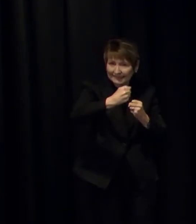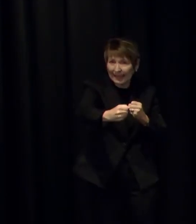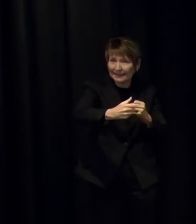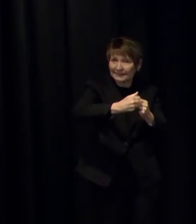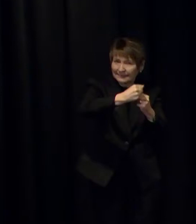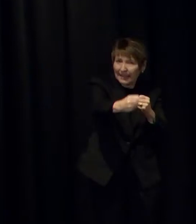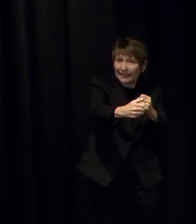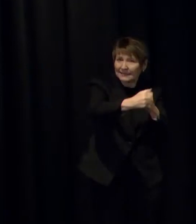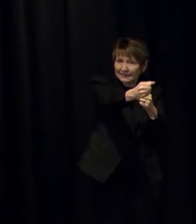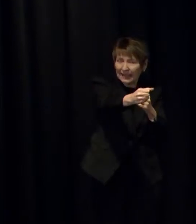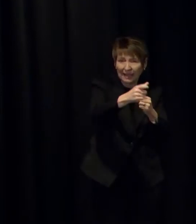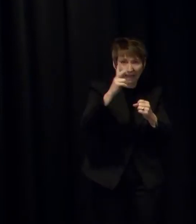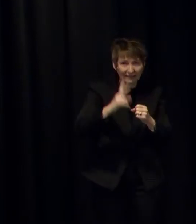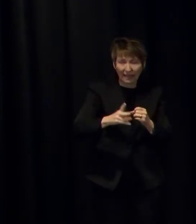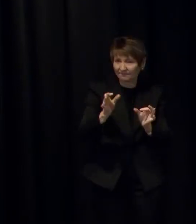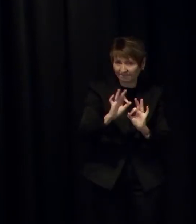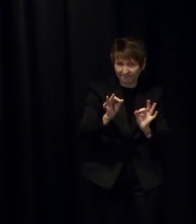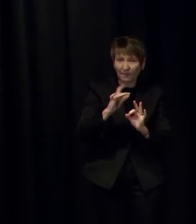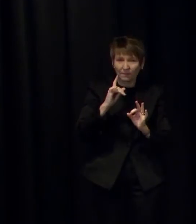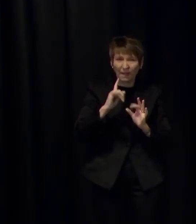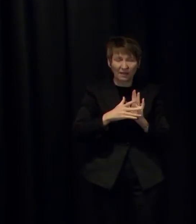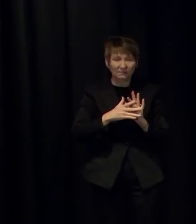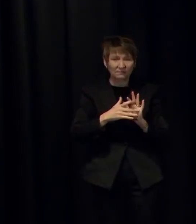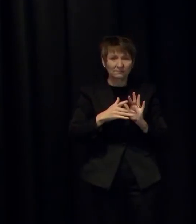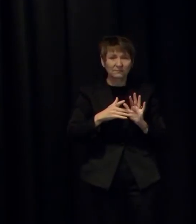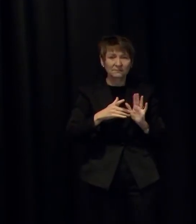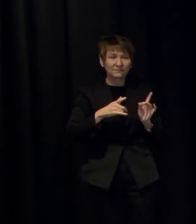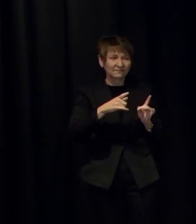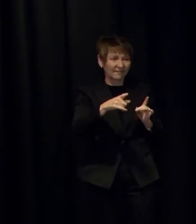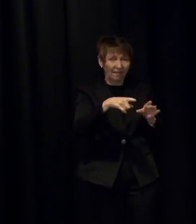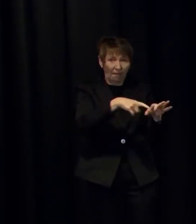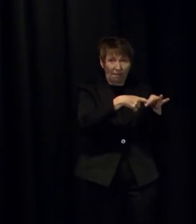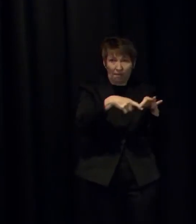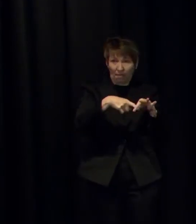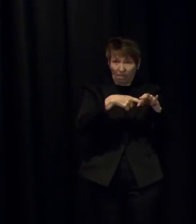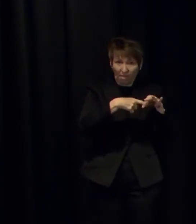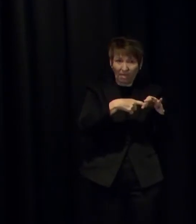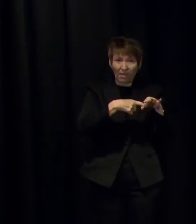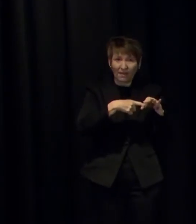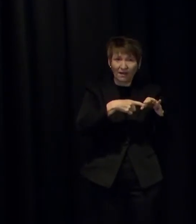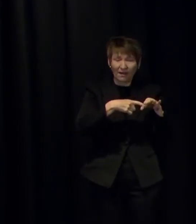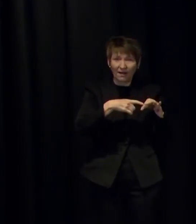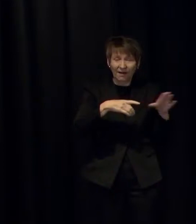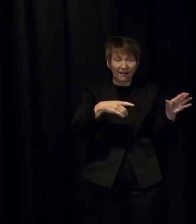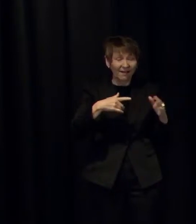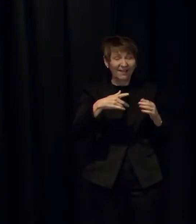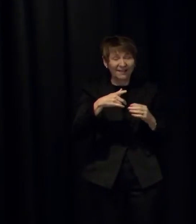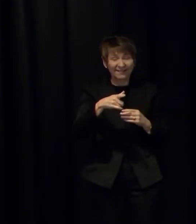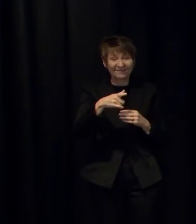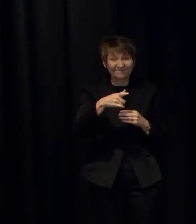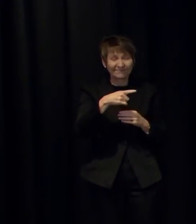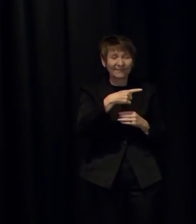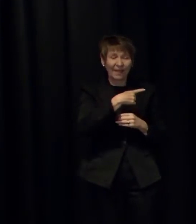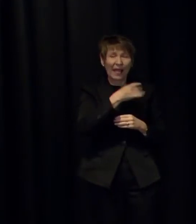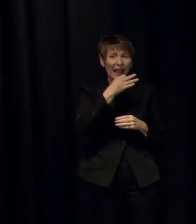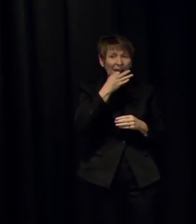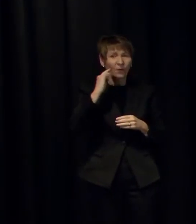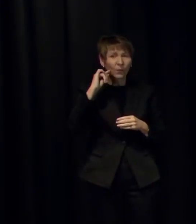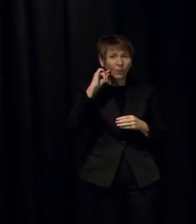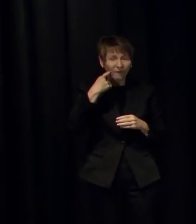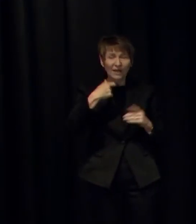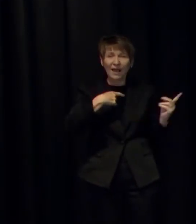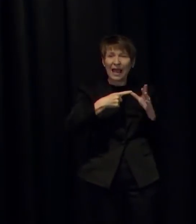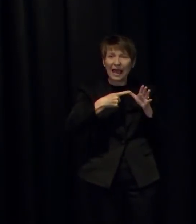questions? Yeah, absolutely can. I'm waiting for you to be finished with me. This might be for Brett as well, but there are reports today that I'm happy to wait as long as you want. But reports today that there are